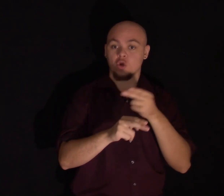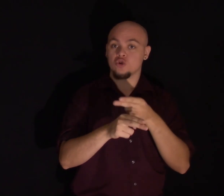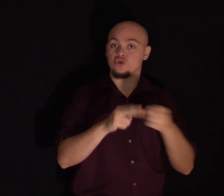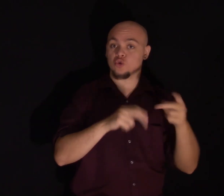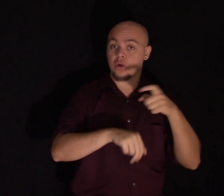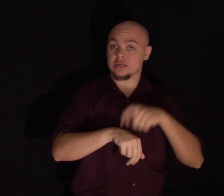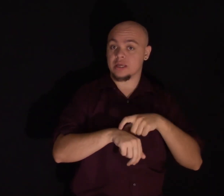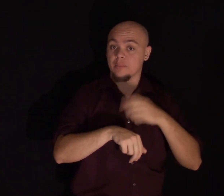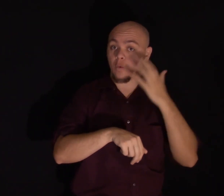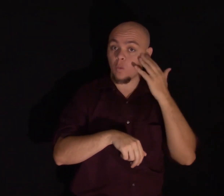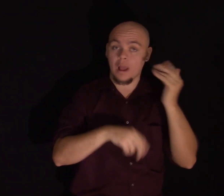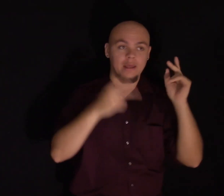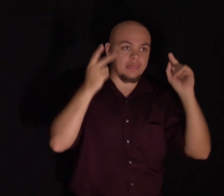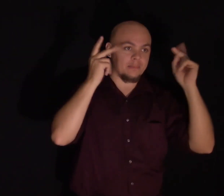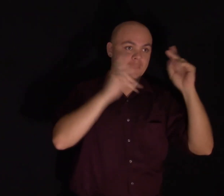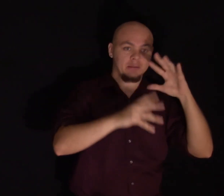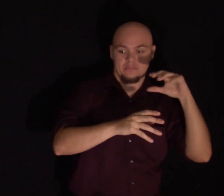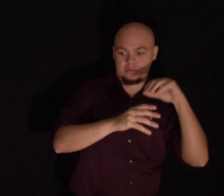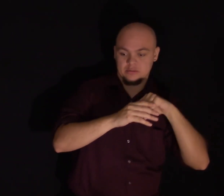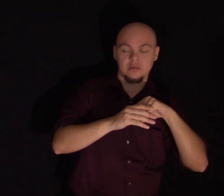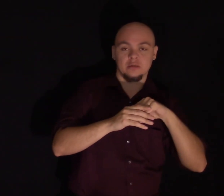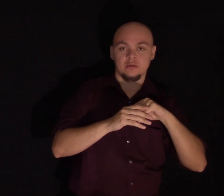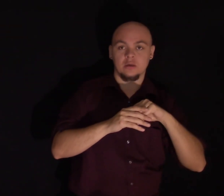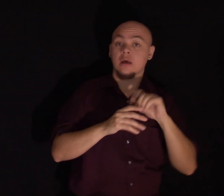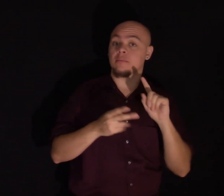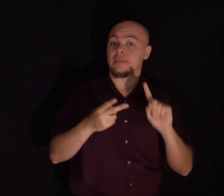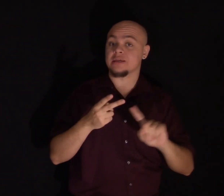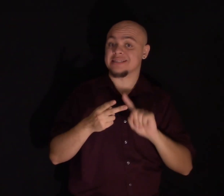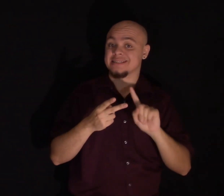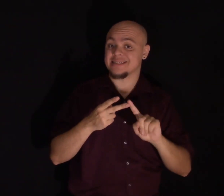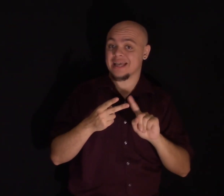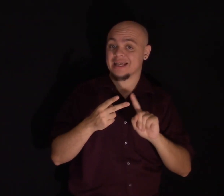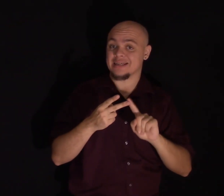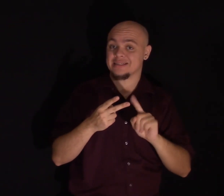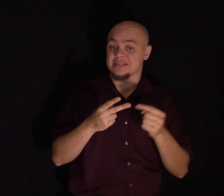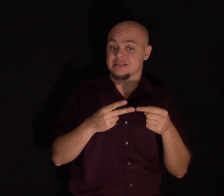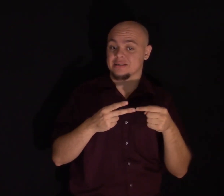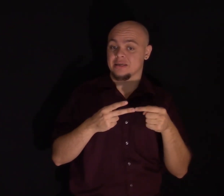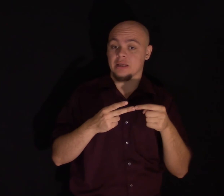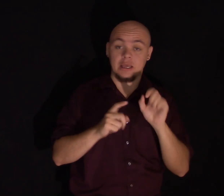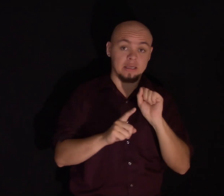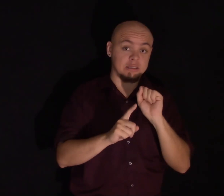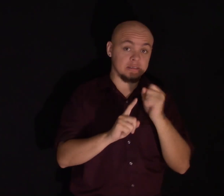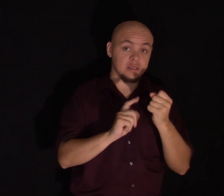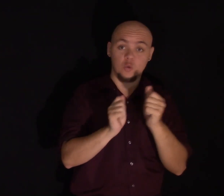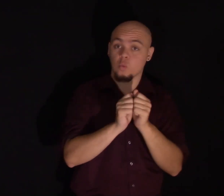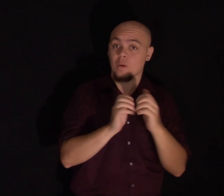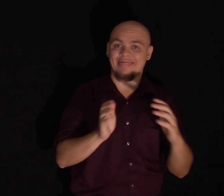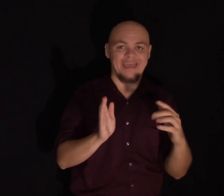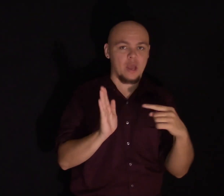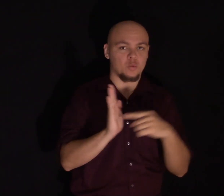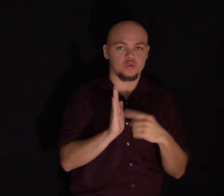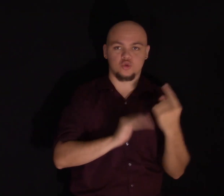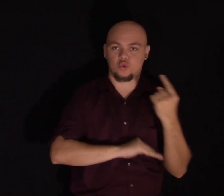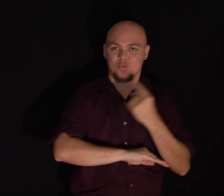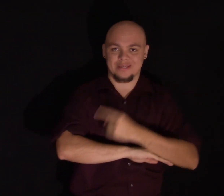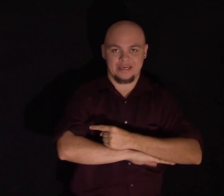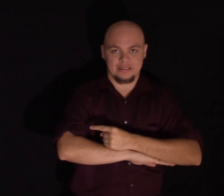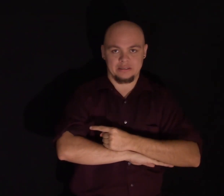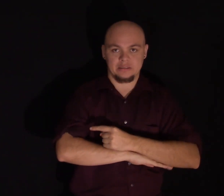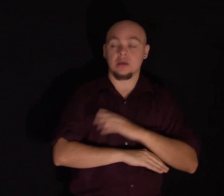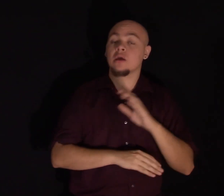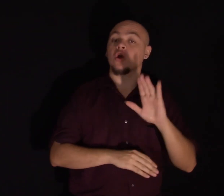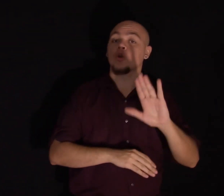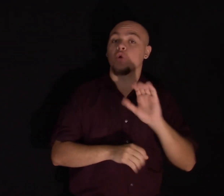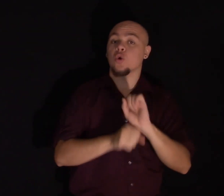because the panic monster gets involved but there's a second kind of procrastination that happens in situations when there is no deadline so if you want to have a